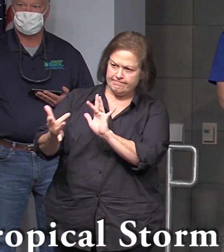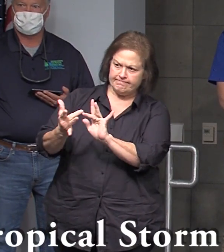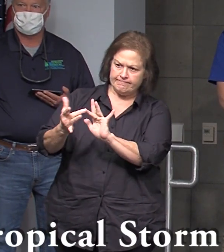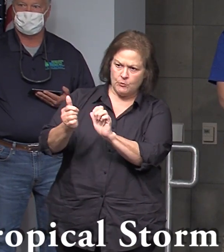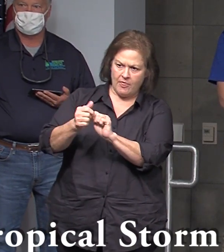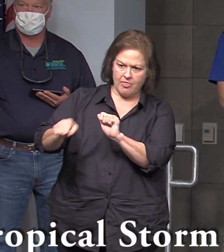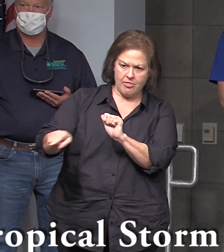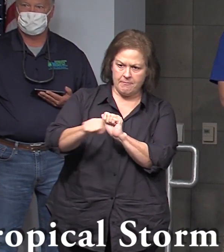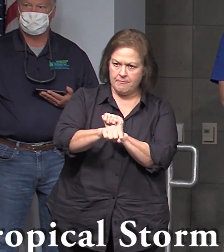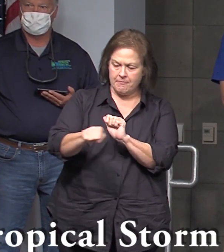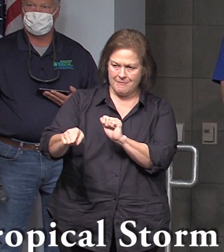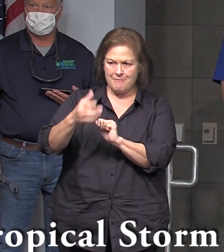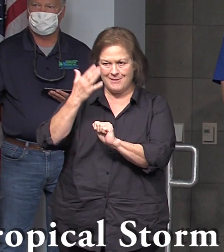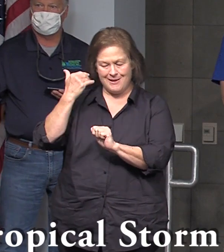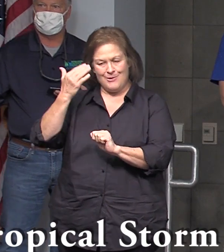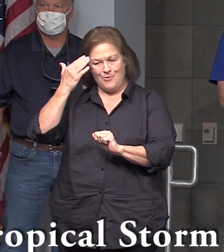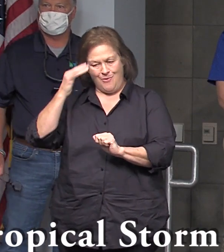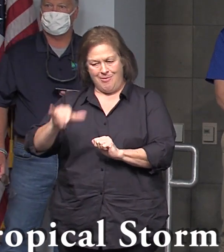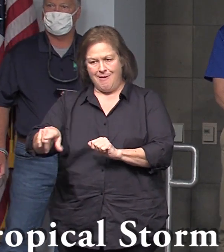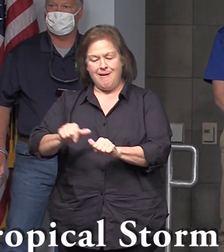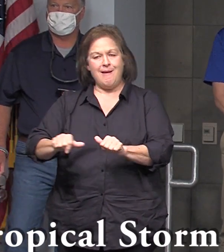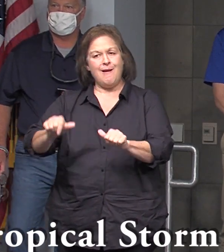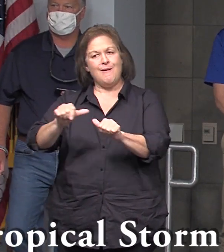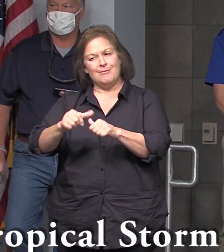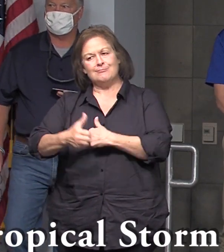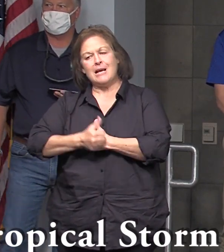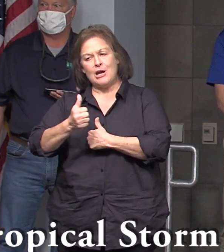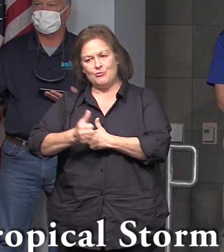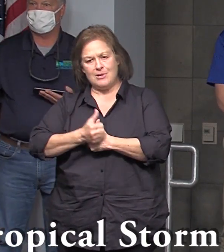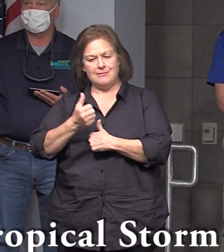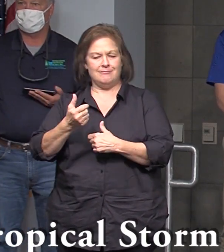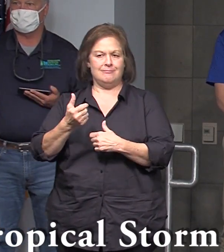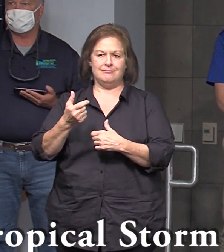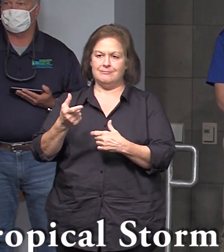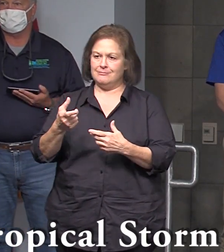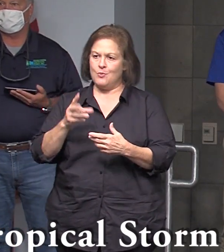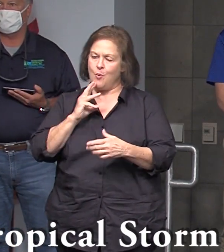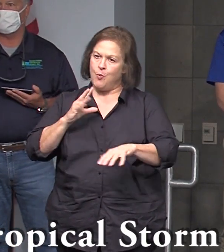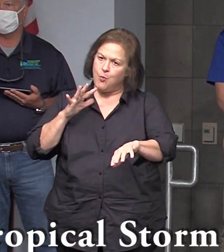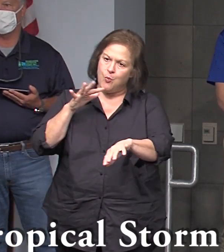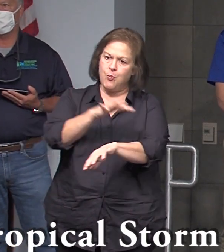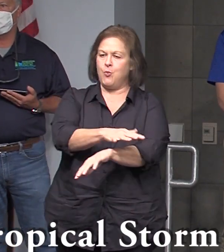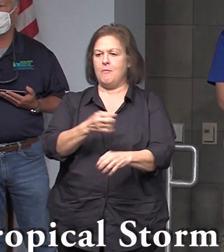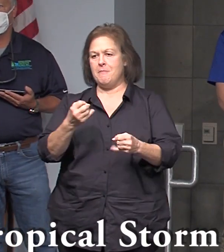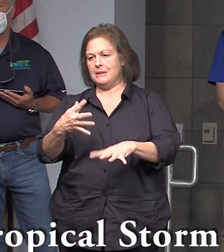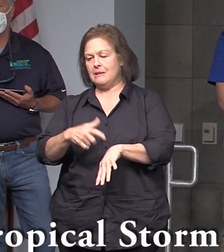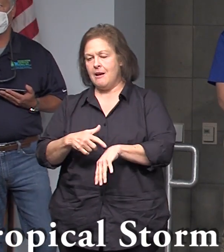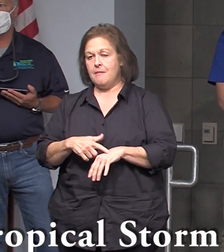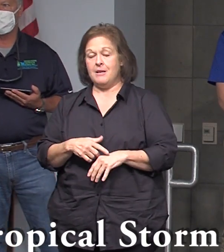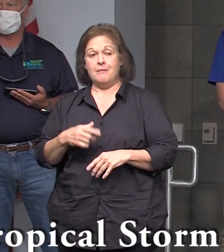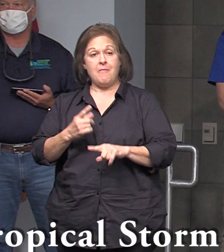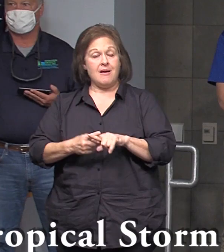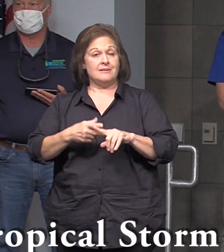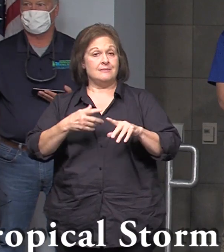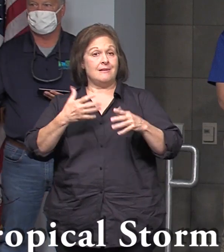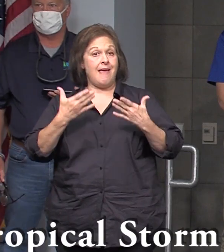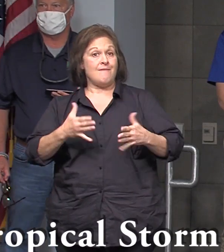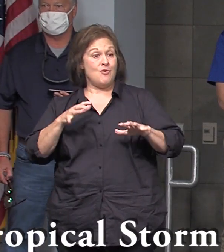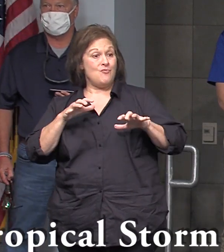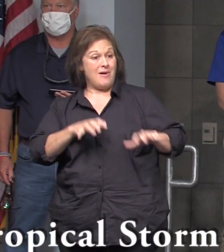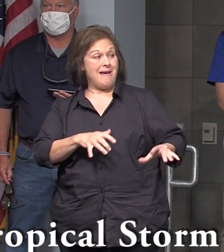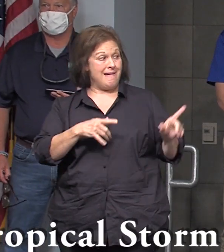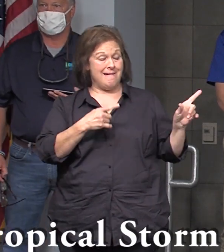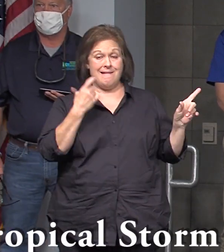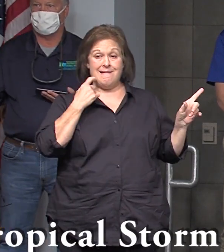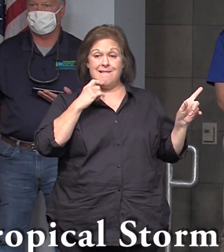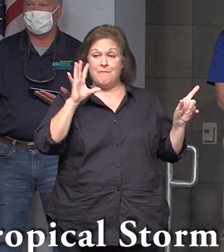two communities because we know how vulnerable they are to storm surges. And then in conjunction with the heavy rain that we're going to receive that was mentioned